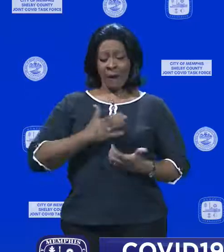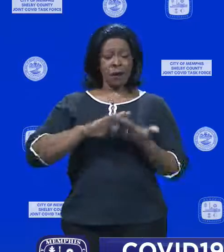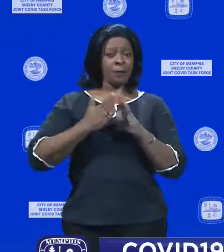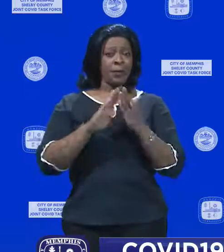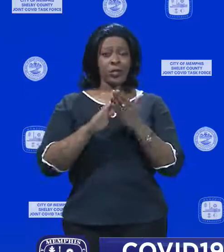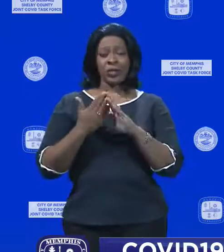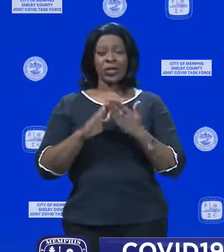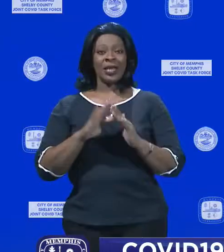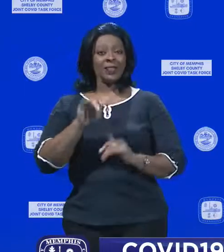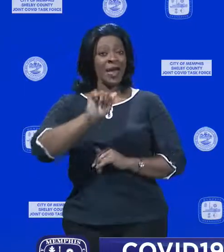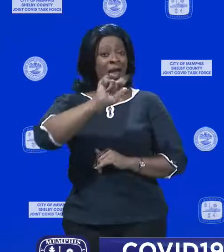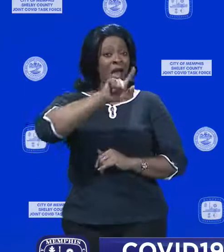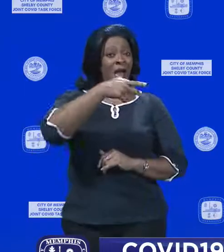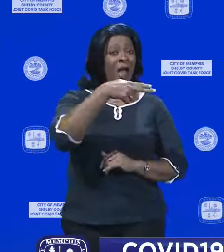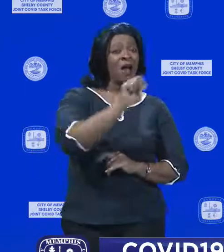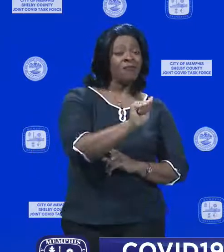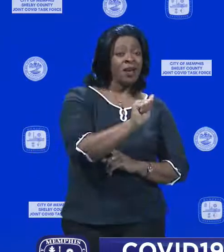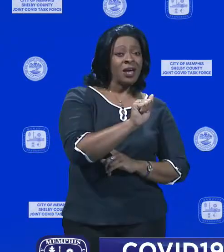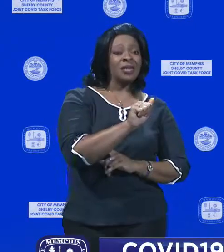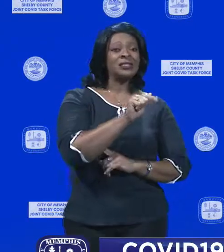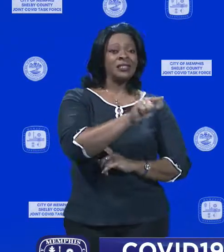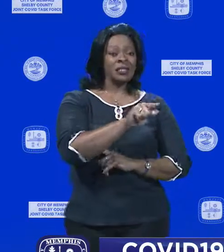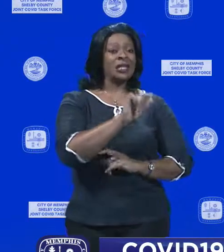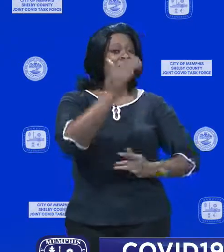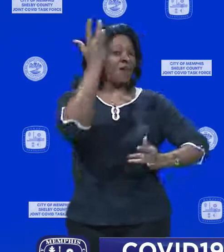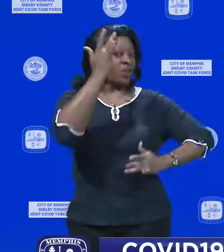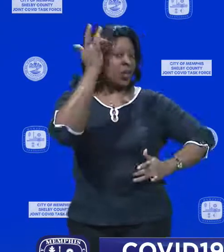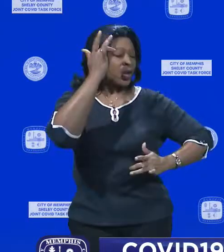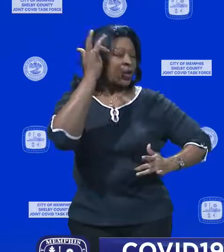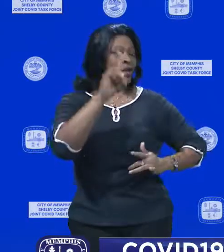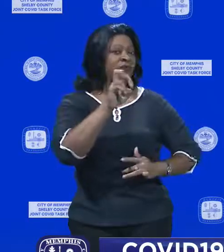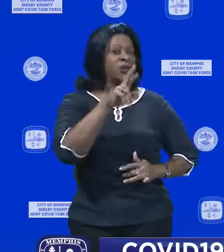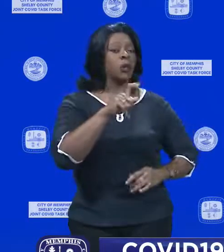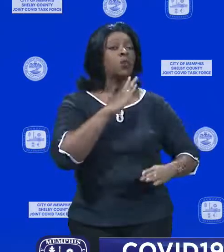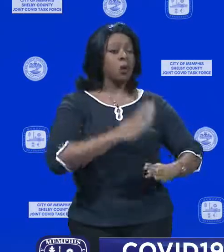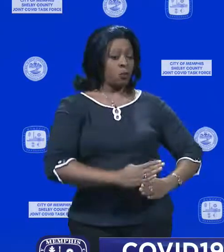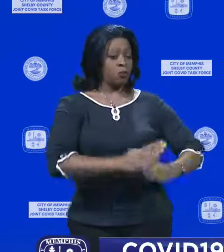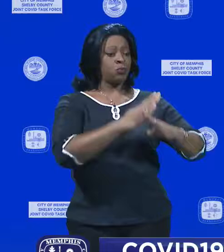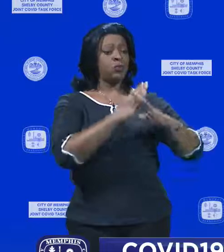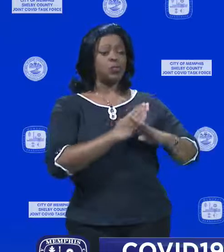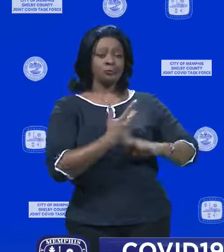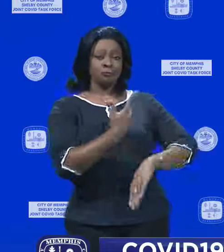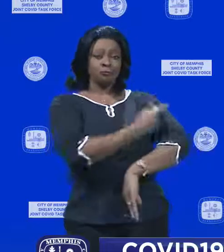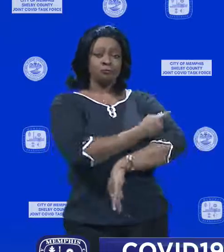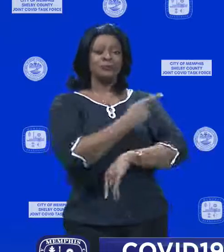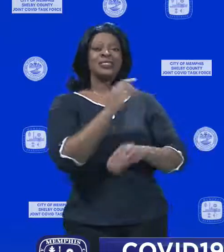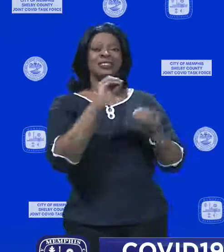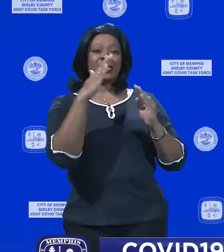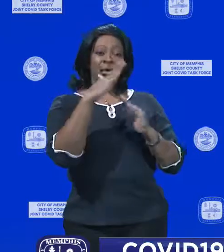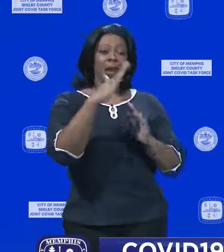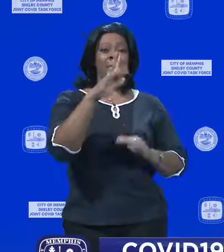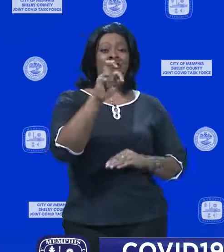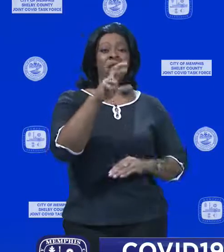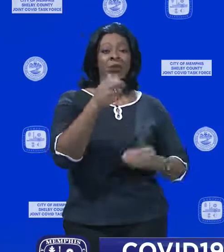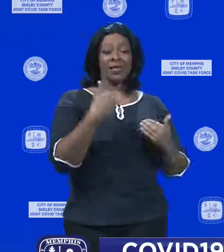community, the Alpha variant is a variant that the vaccine protects you against. It's the dominant virus we have, and the